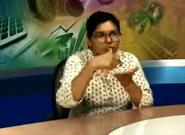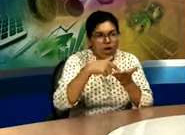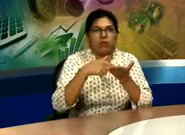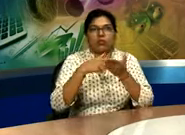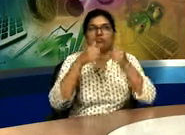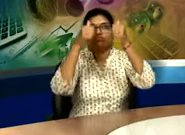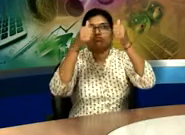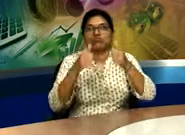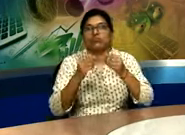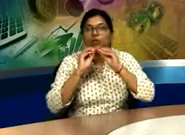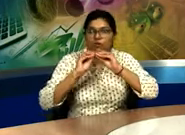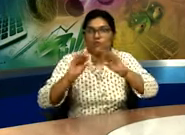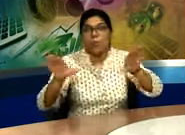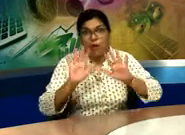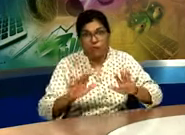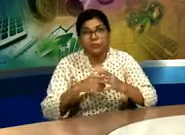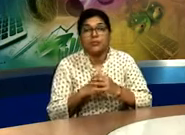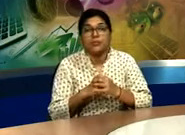and all the results which were found,